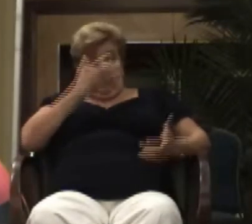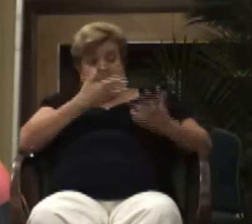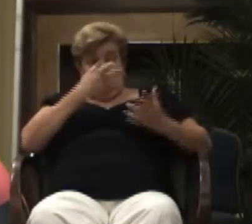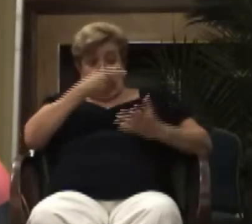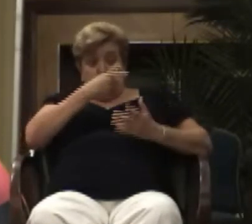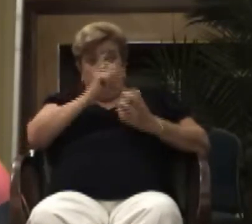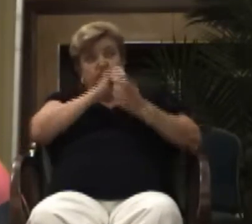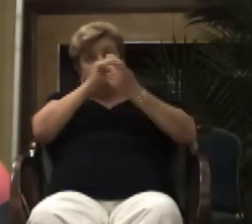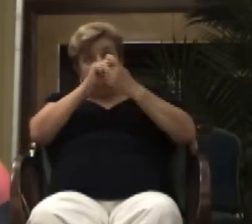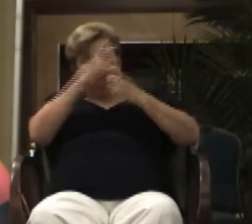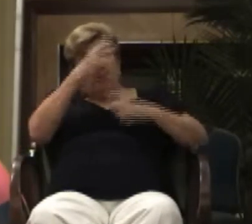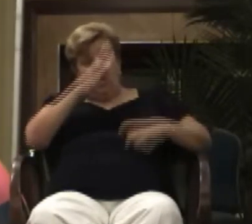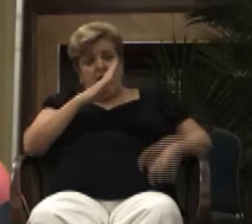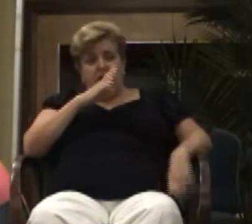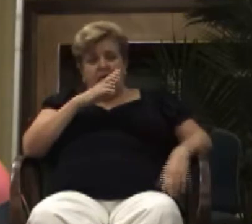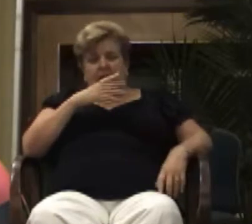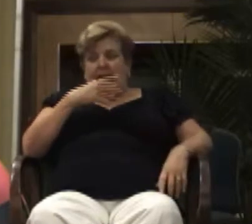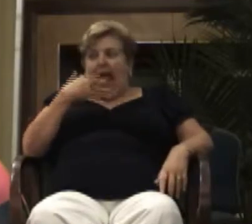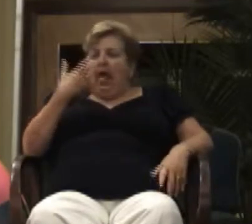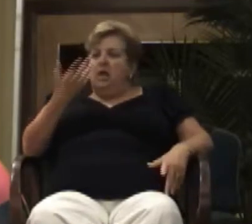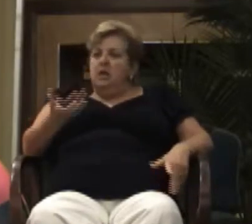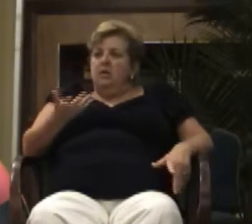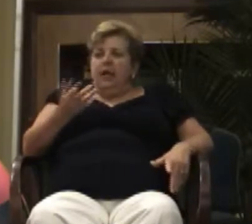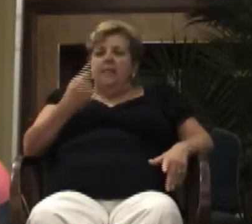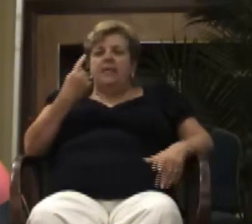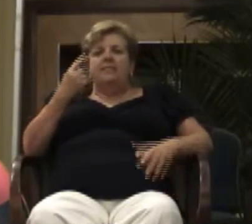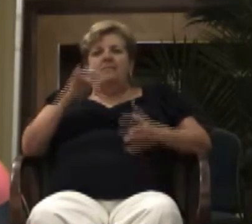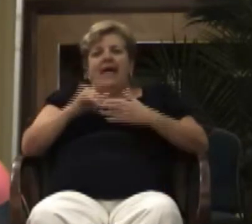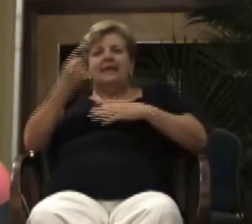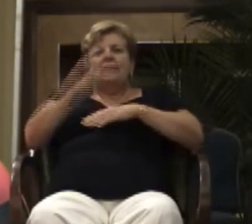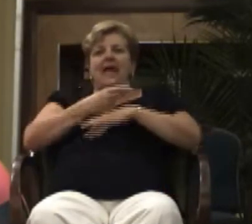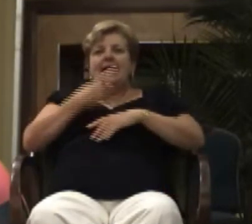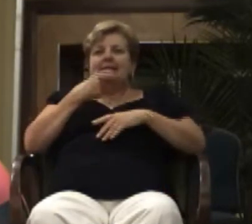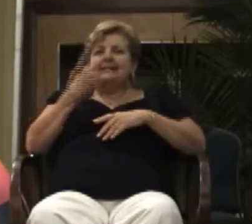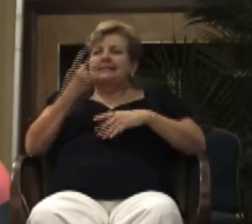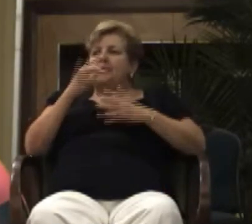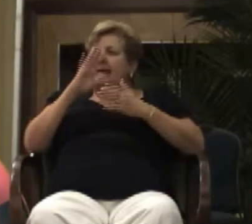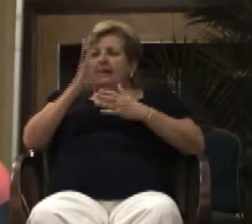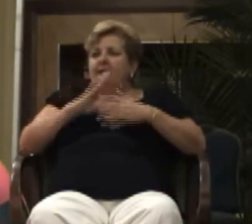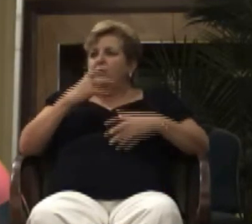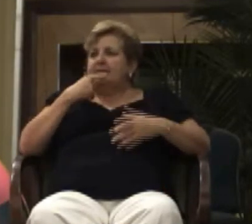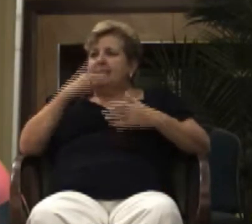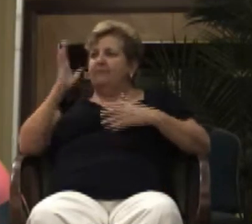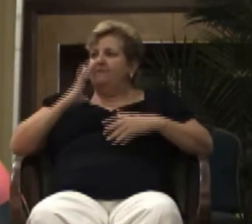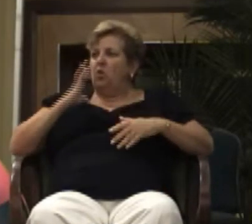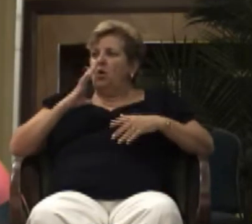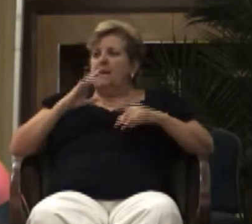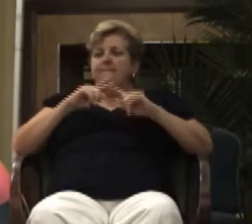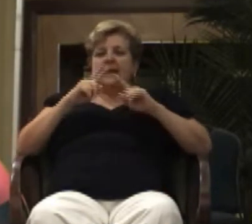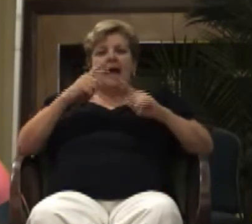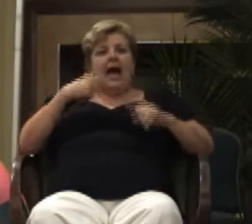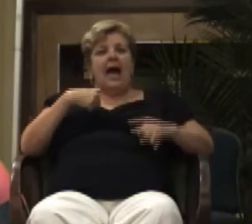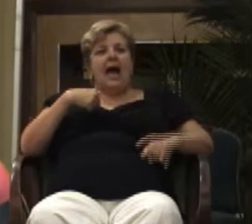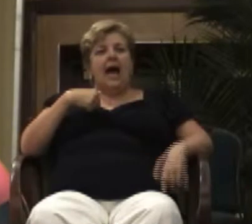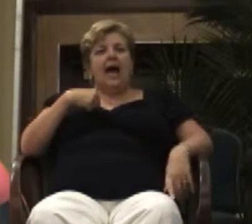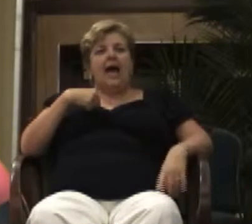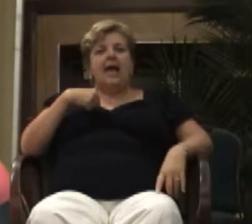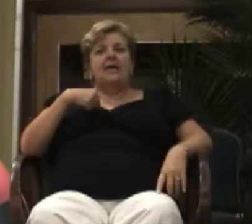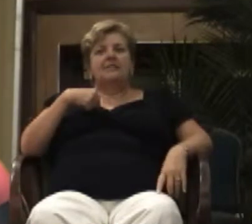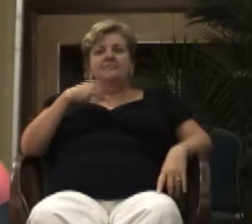you that I've never told anybody, and this is a truth, and I don't know why this is. But I am unlovable. I